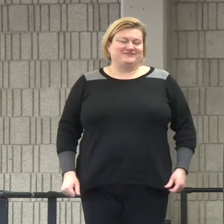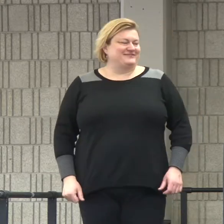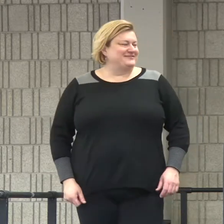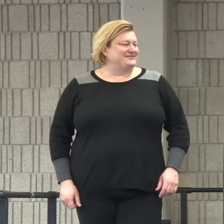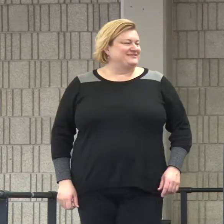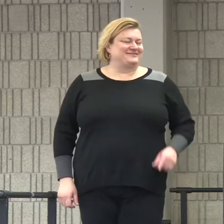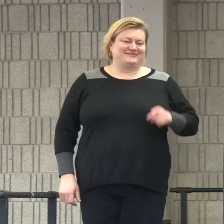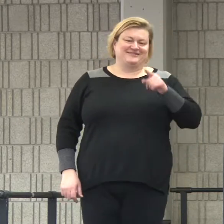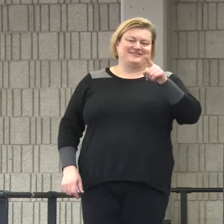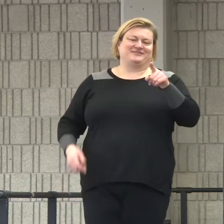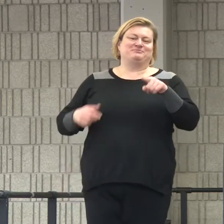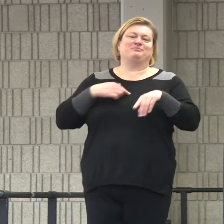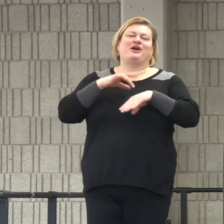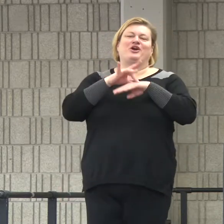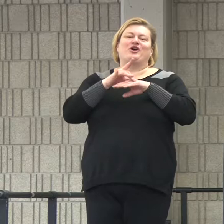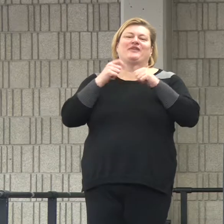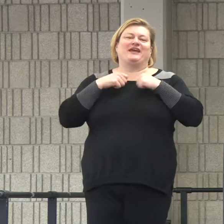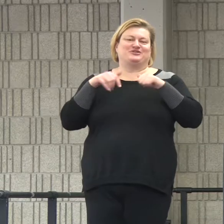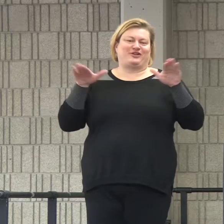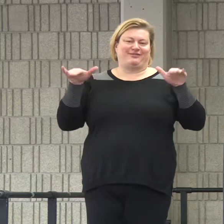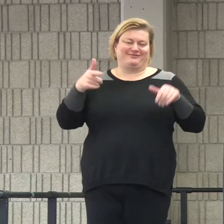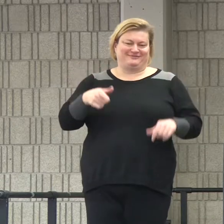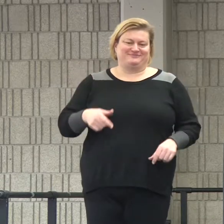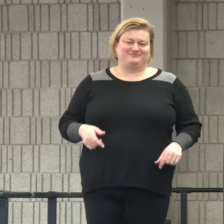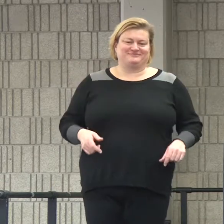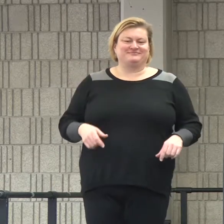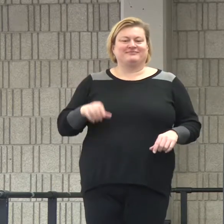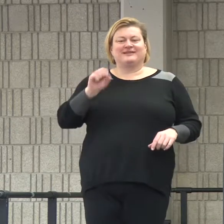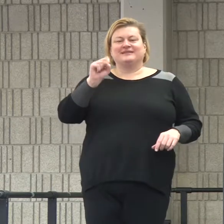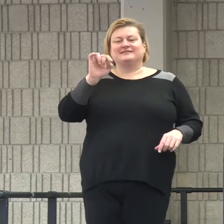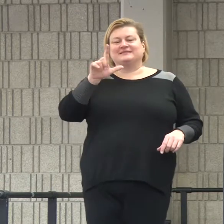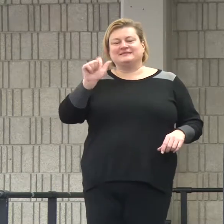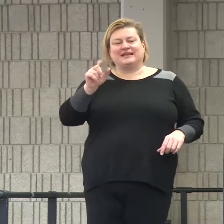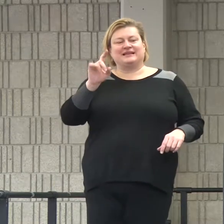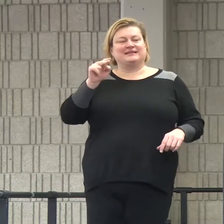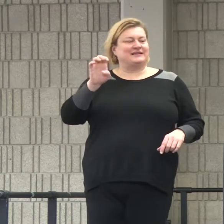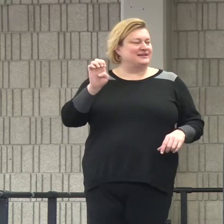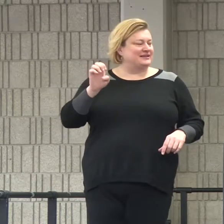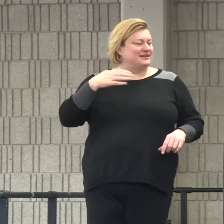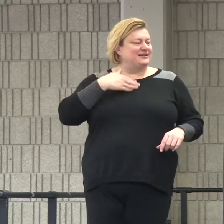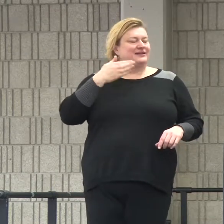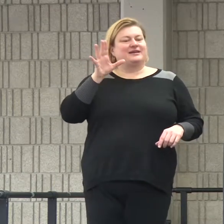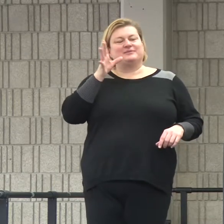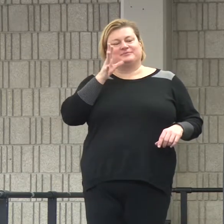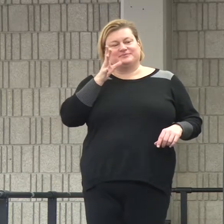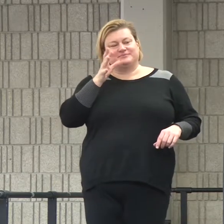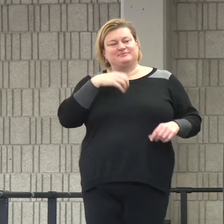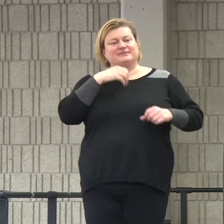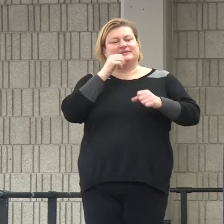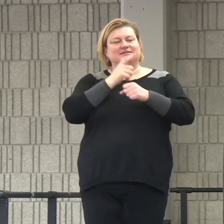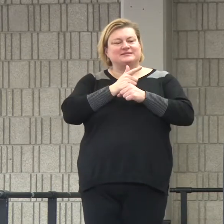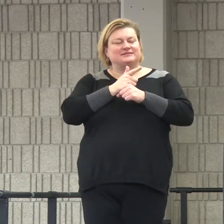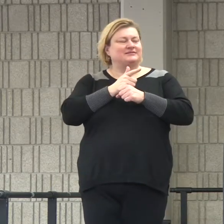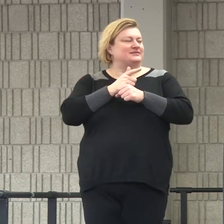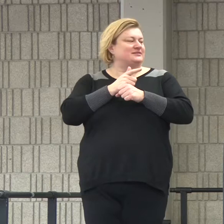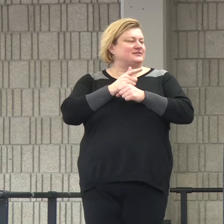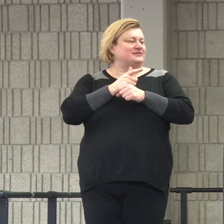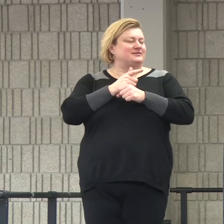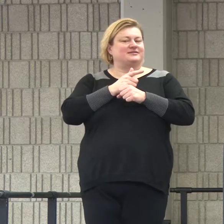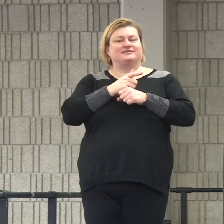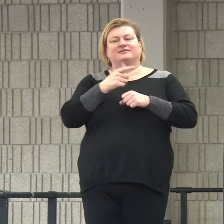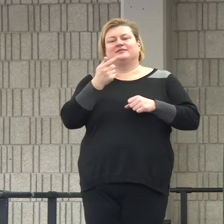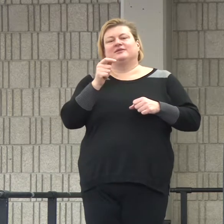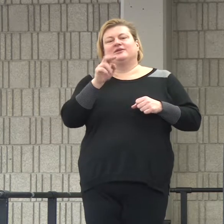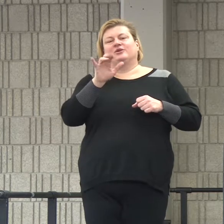She's my earth angel. Stella, Diane, my godmother Dee Dee, my sister Brenda, Lori,